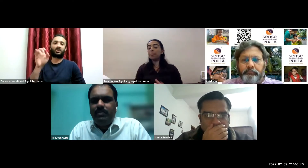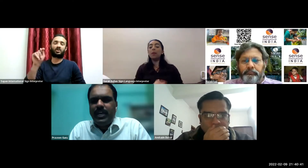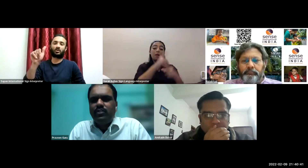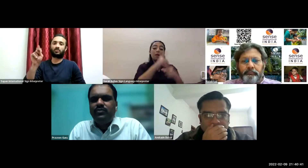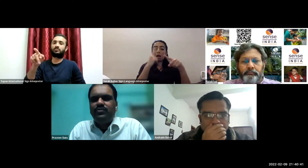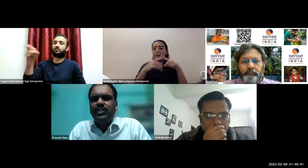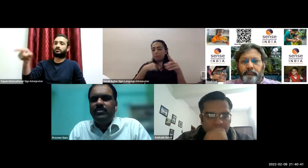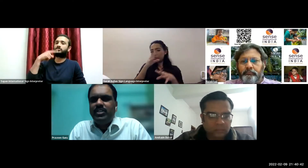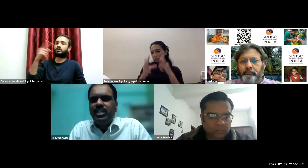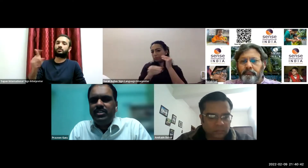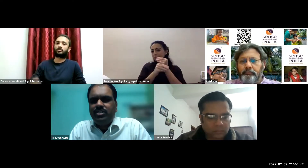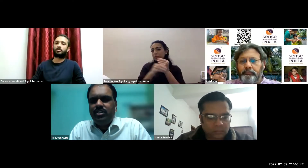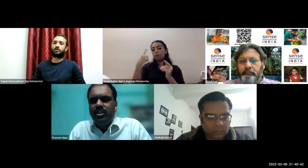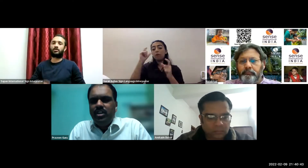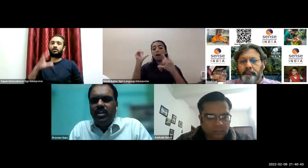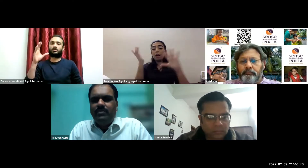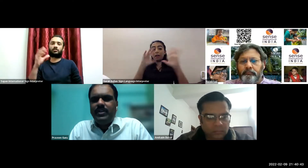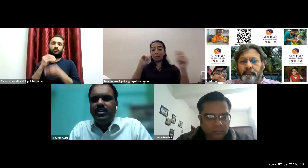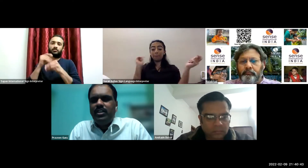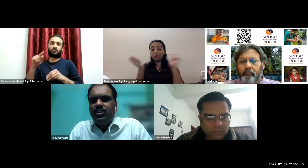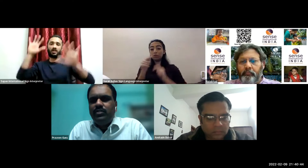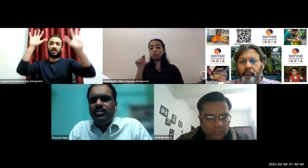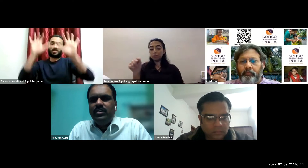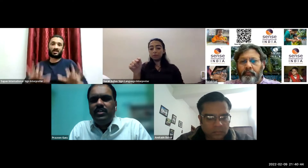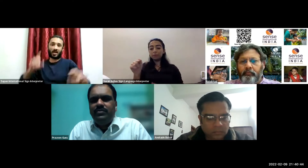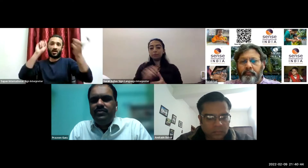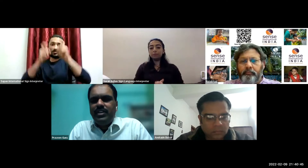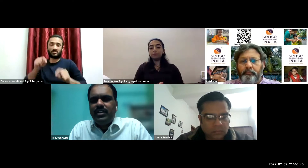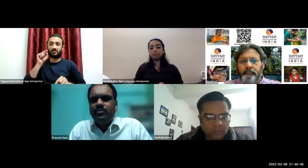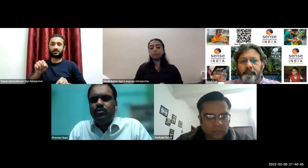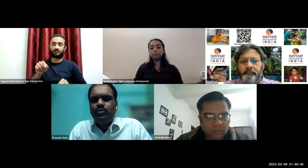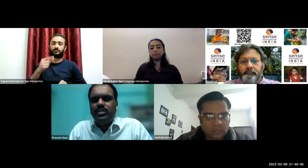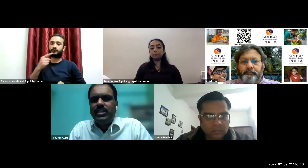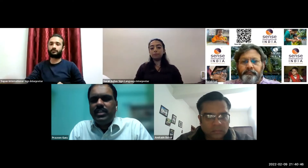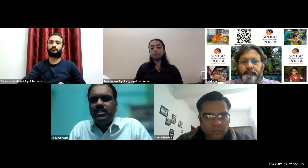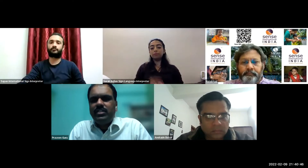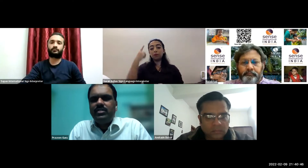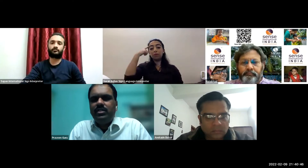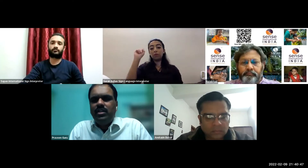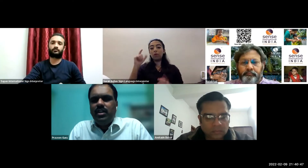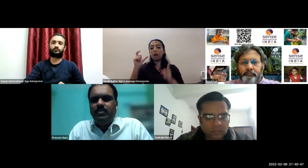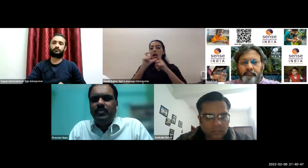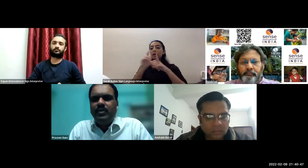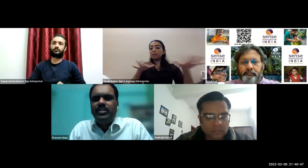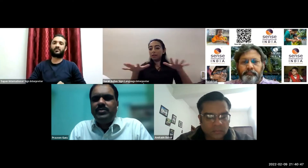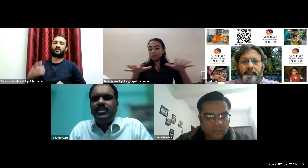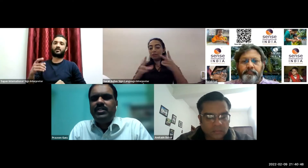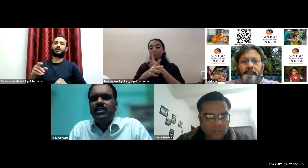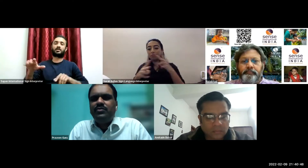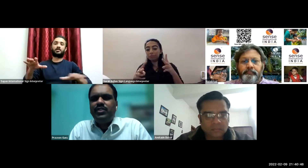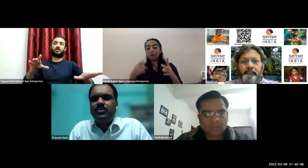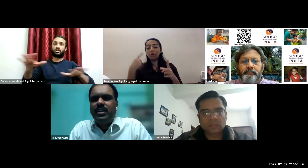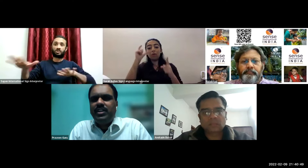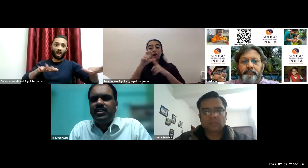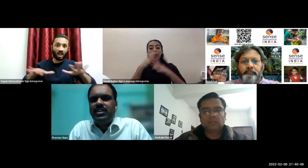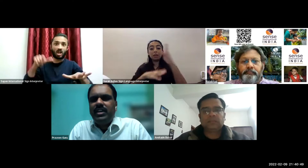it, the impact of climate change, particularly on when it comes to disasters, people with